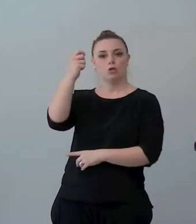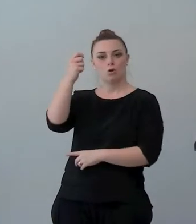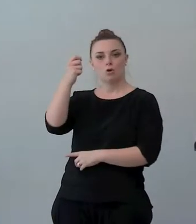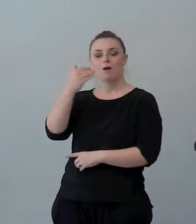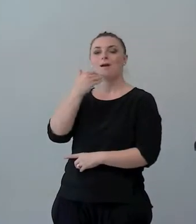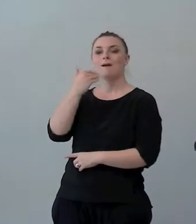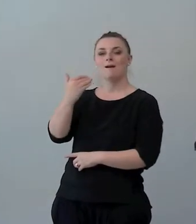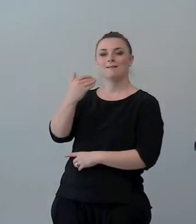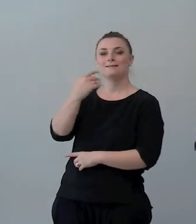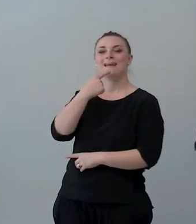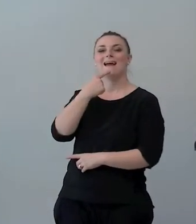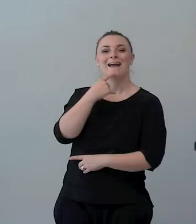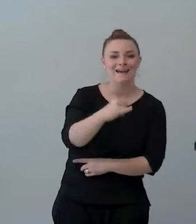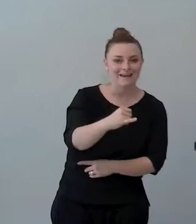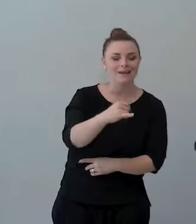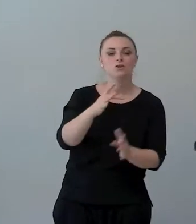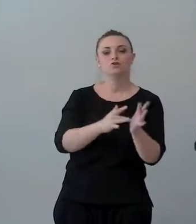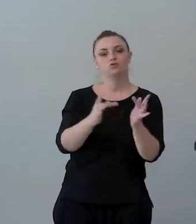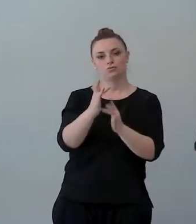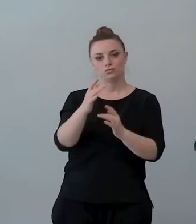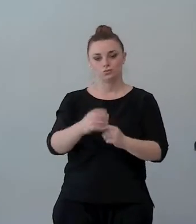over death through Jesus Christ.